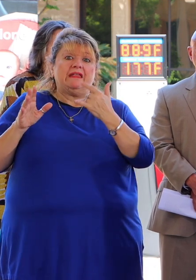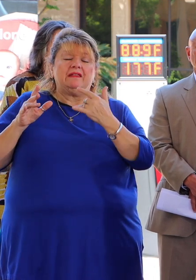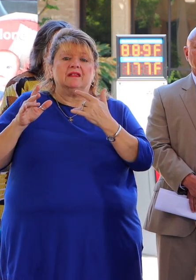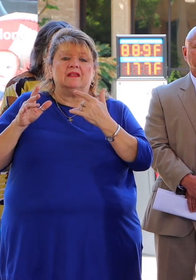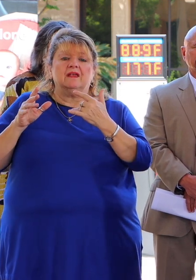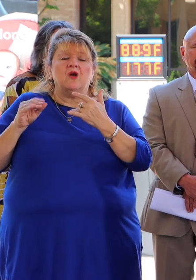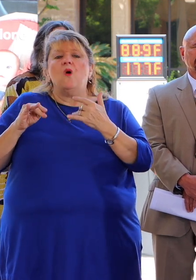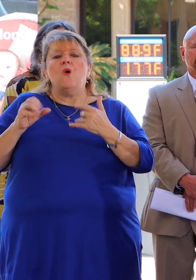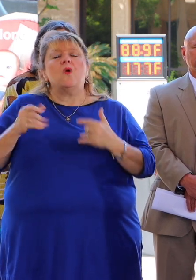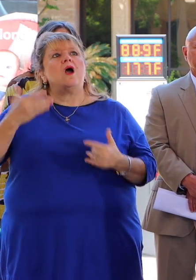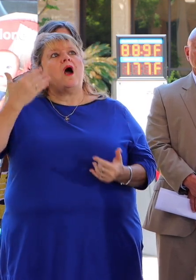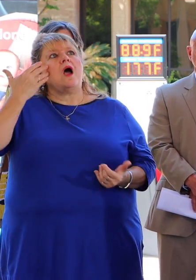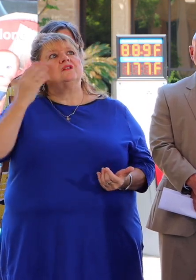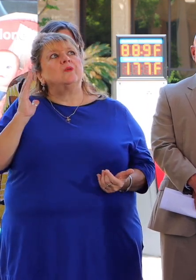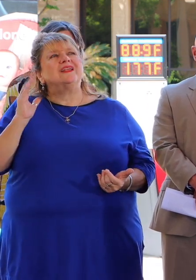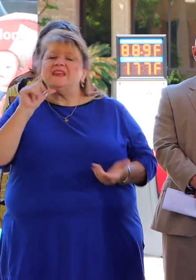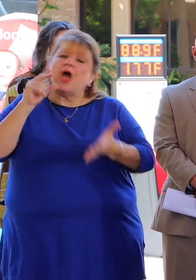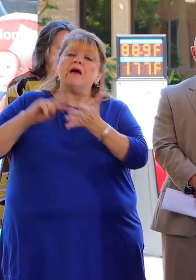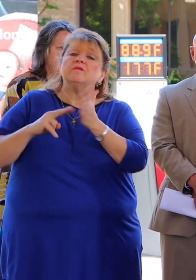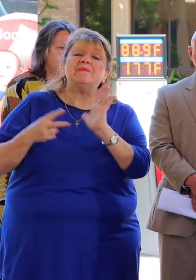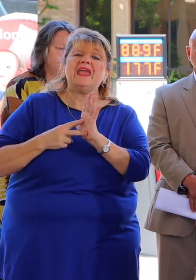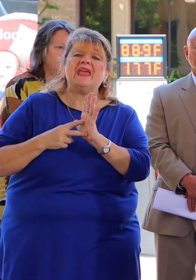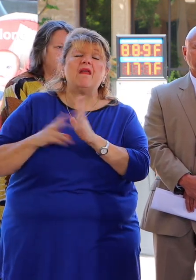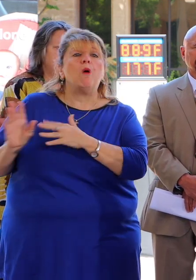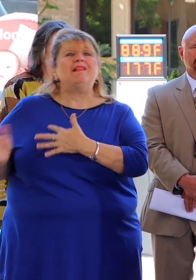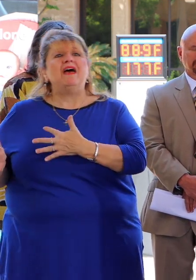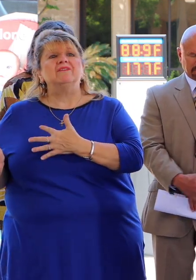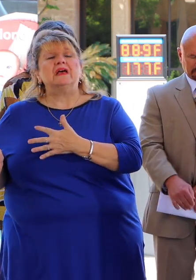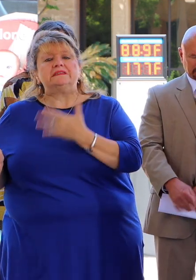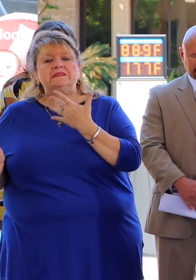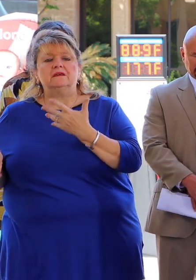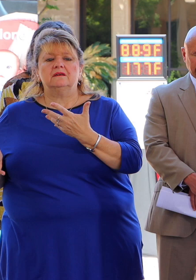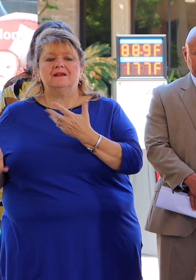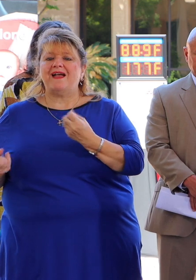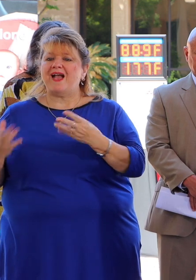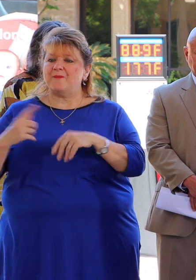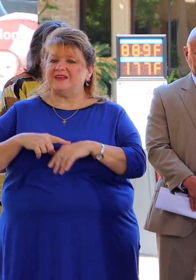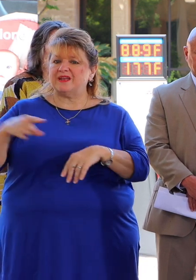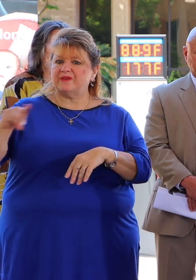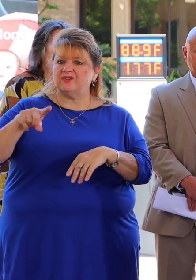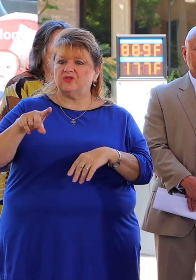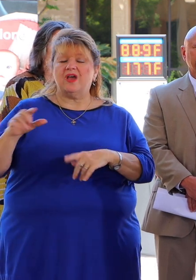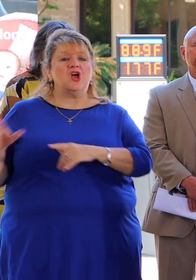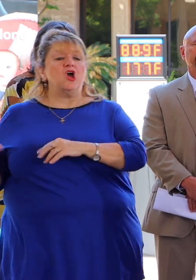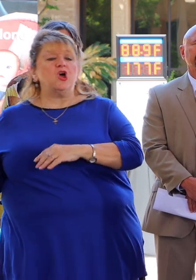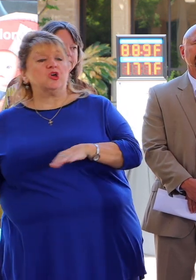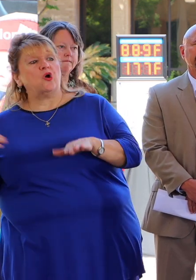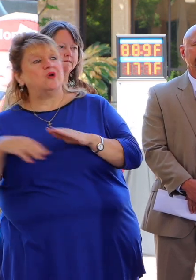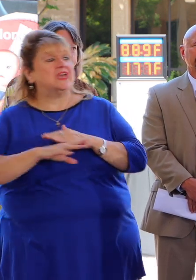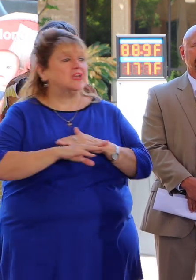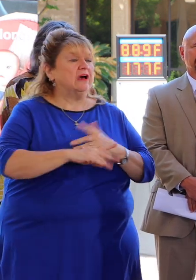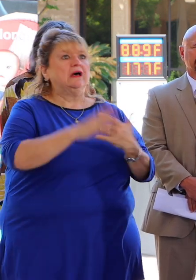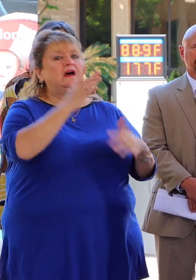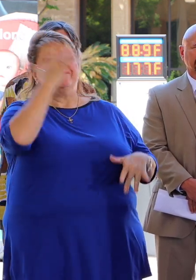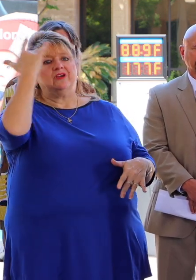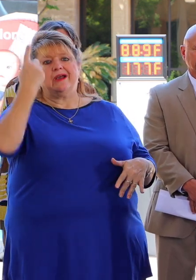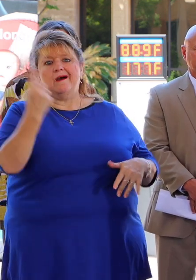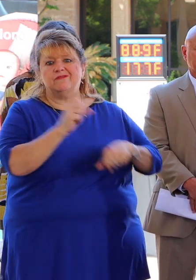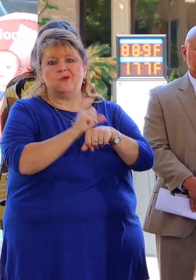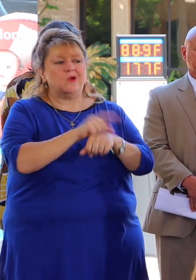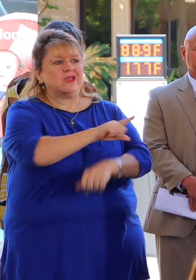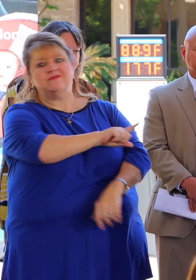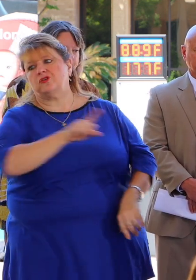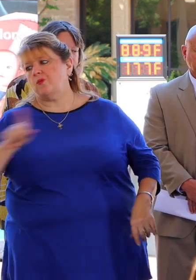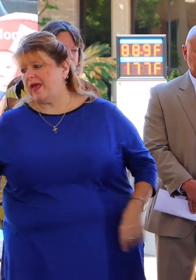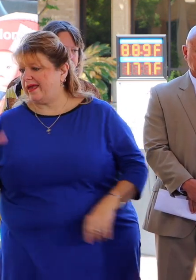or unknowingly and unintentionally left their child in a car. How many times have you had to run back to your car because you forgot something for work or